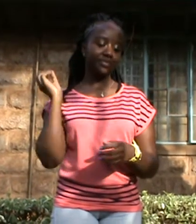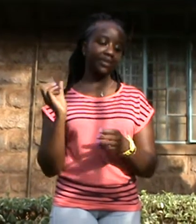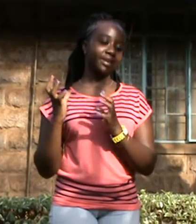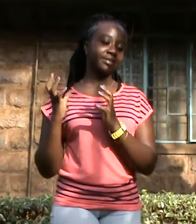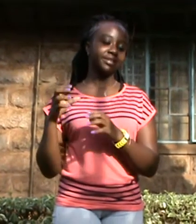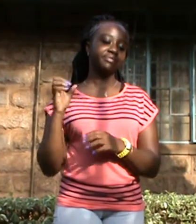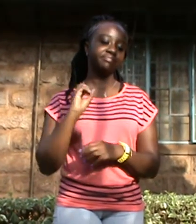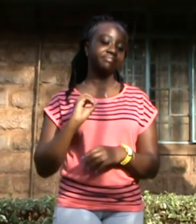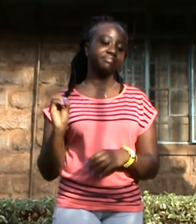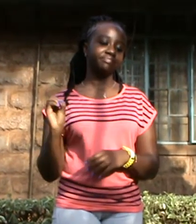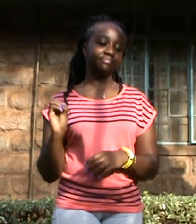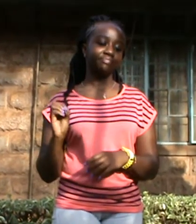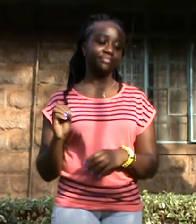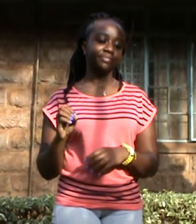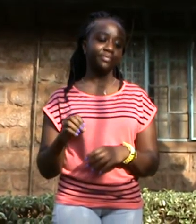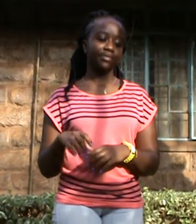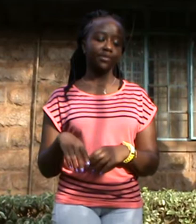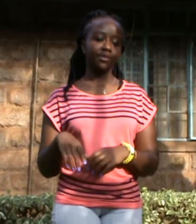You supermarket go and buy